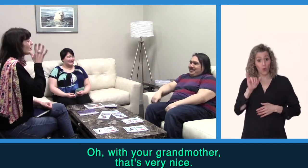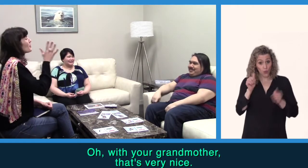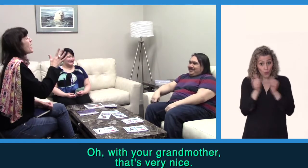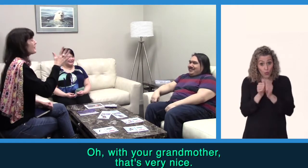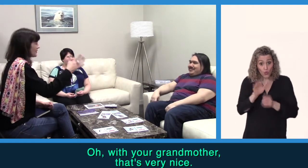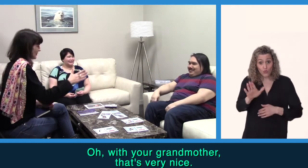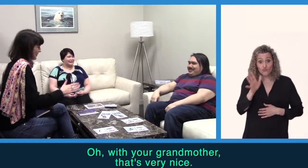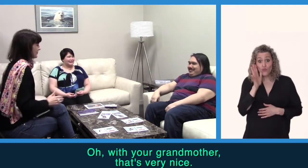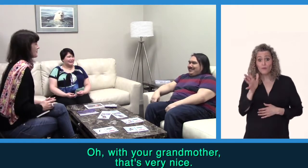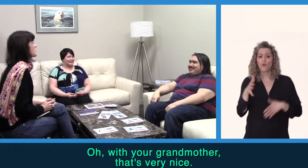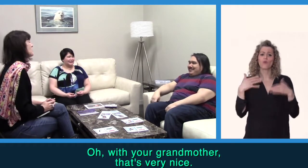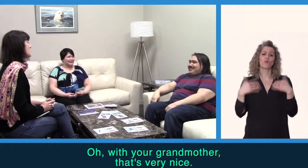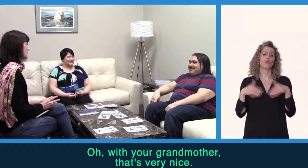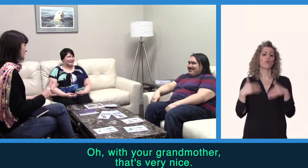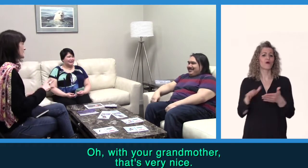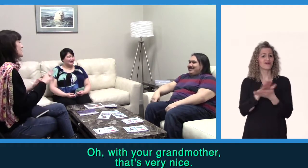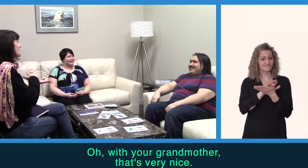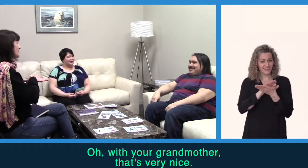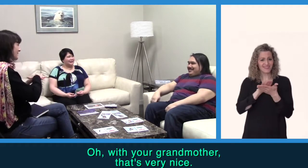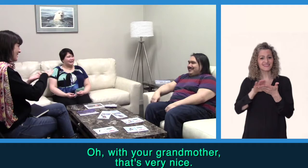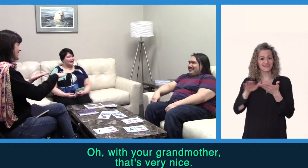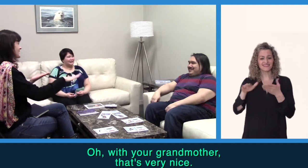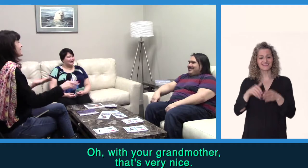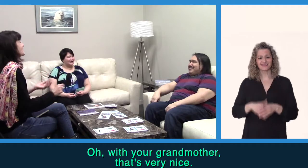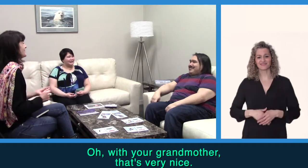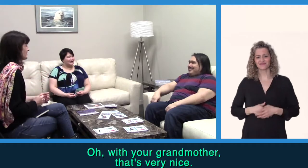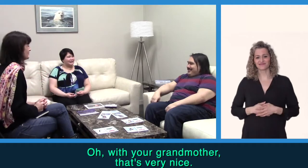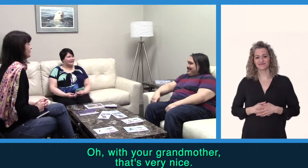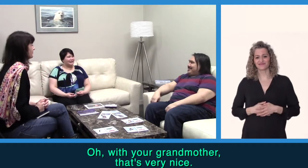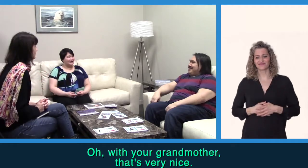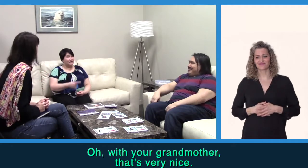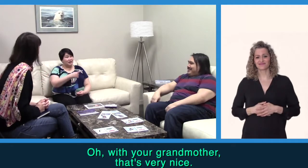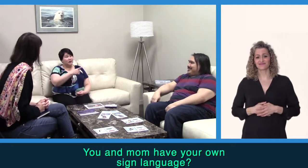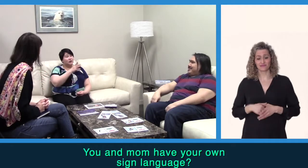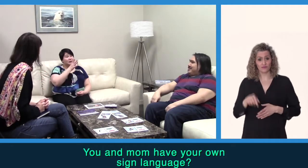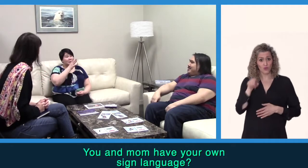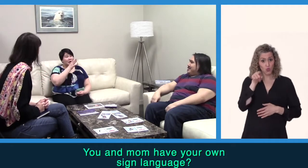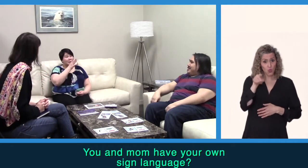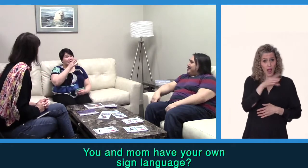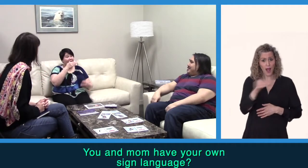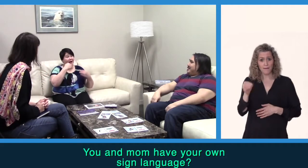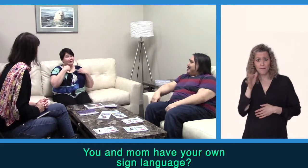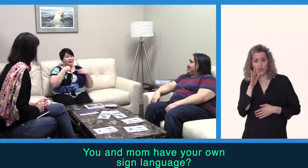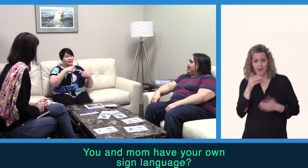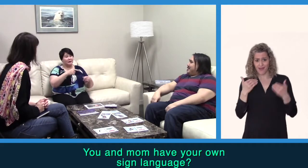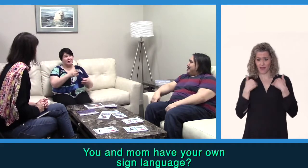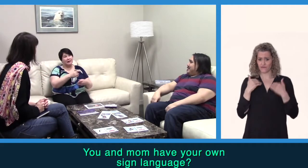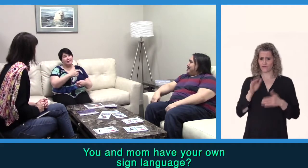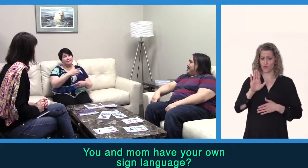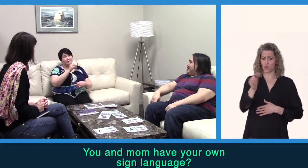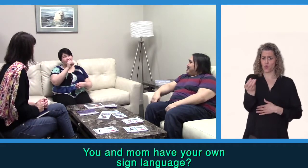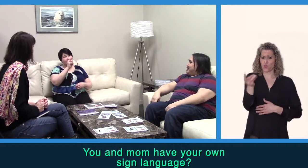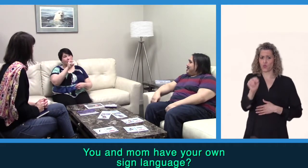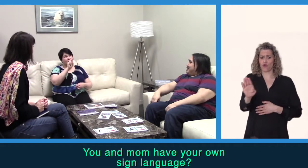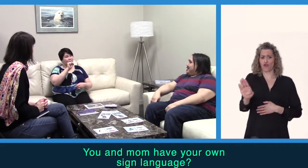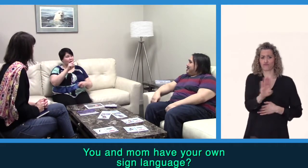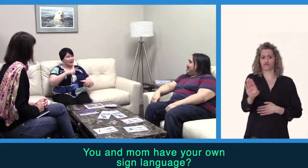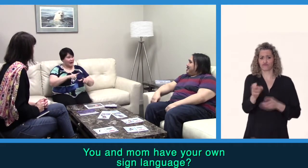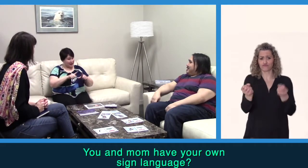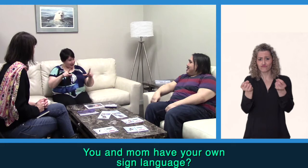oh, with your grandmother. Oh, that's very nice. You and Mom have your